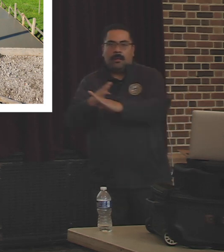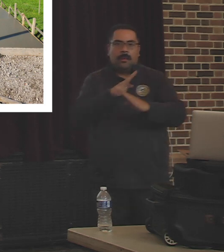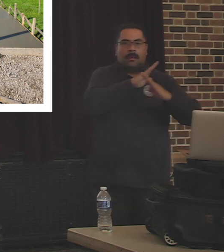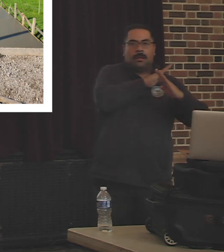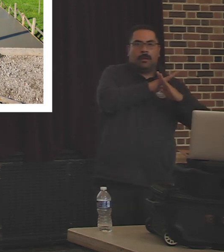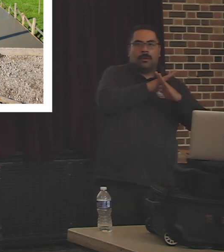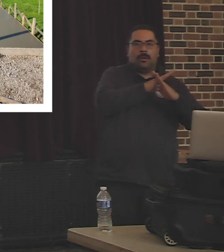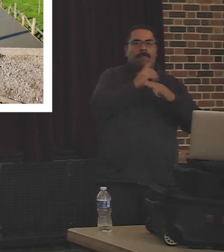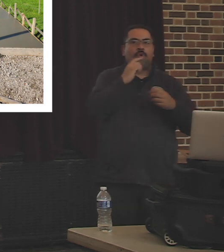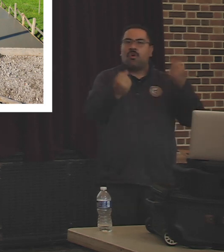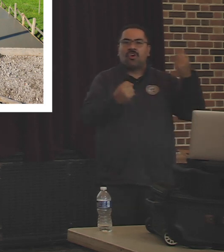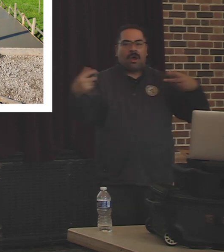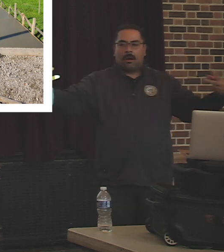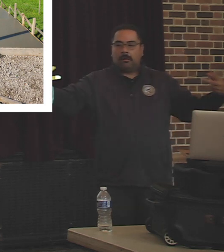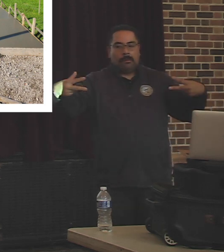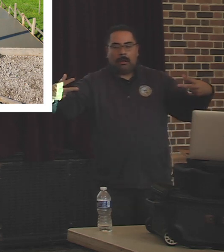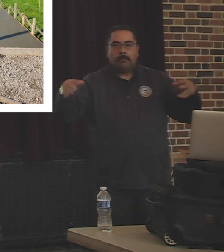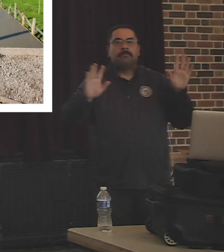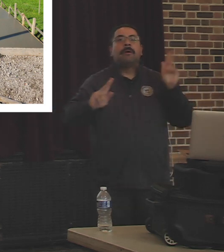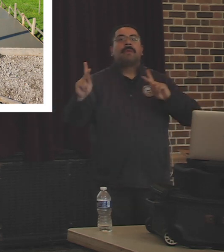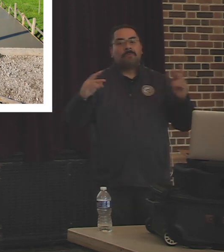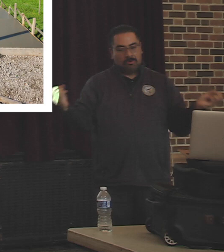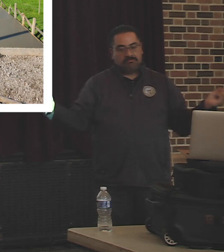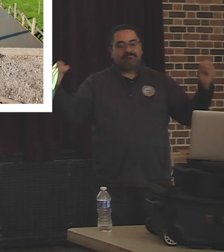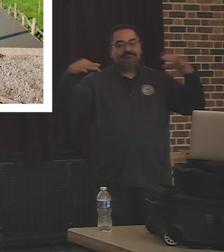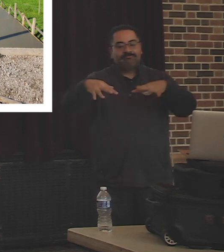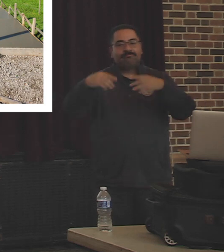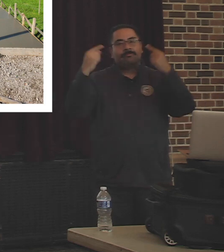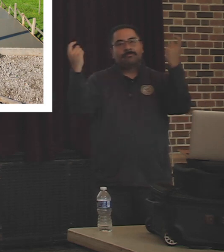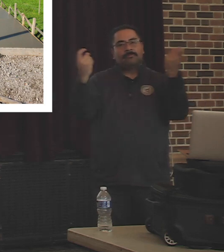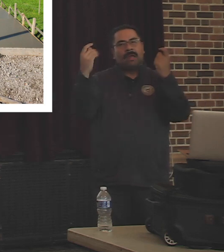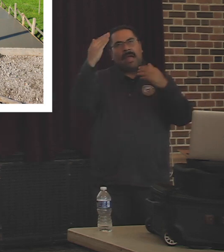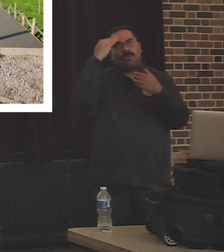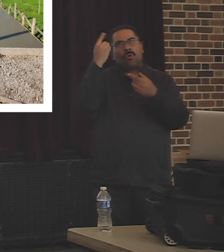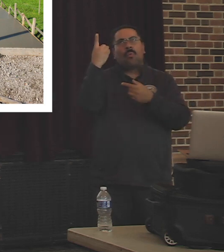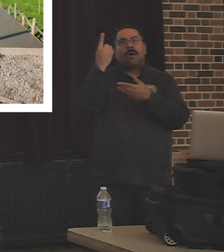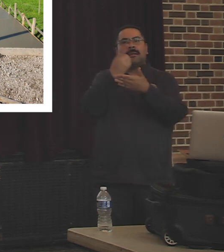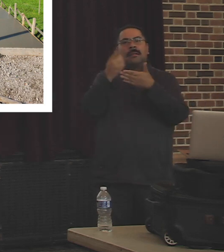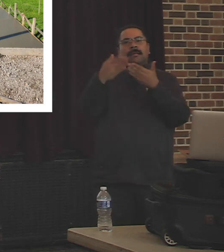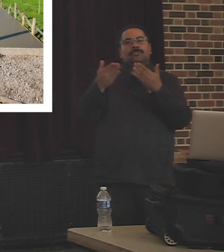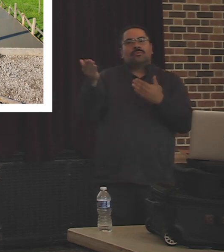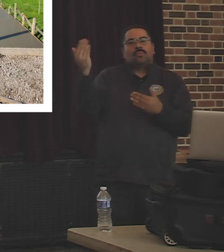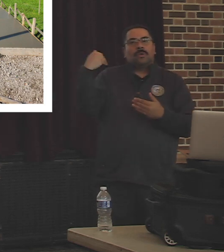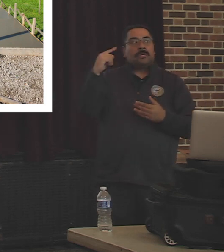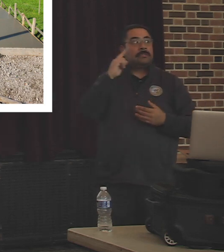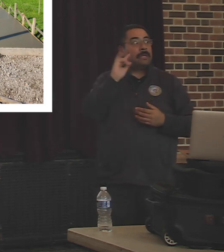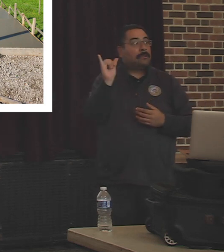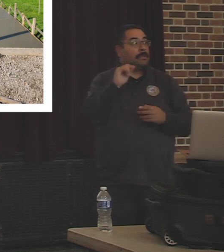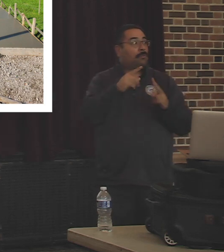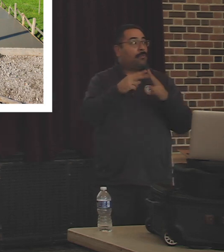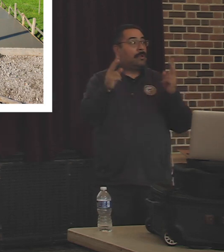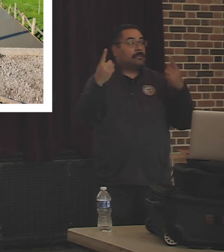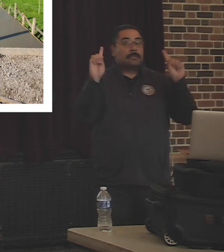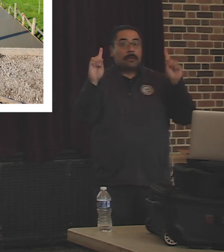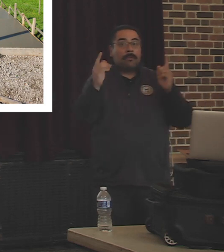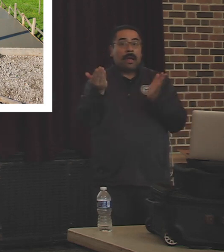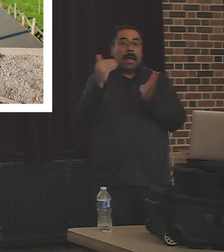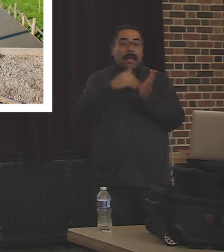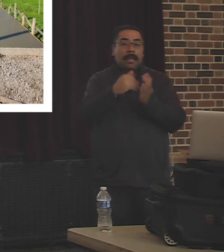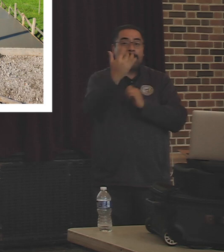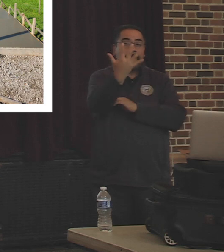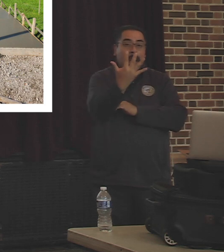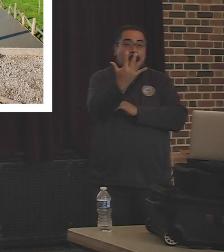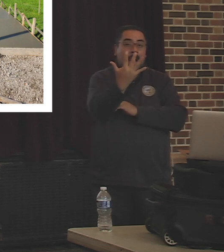open it up to people to come out and celebrate. And this occurs, I know there was one last weekend, which sounds like it was really successful. There's going to be another 5 or